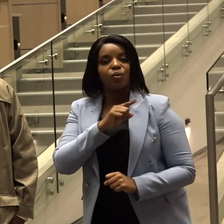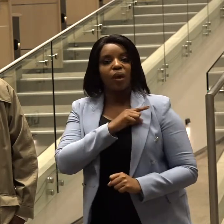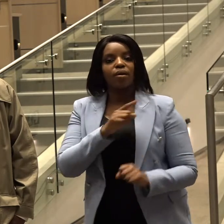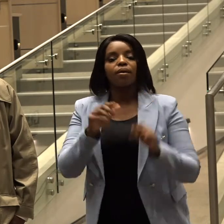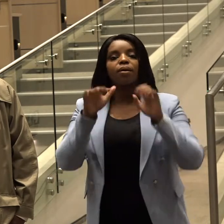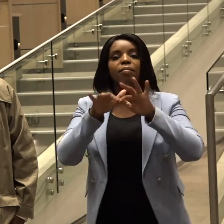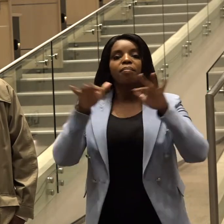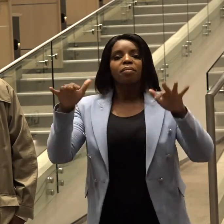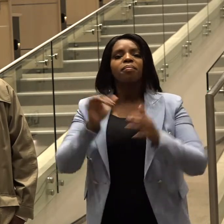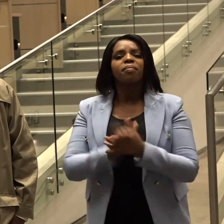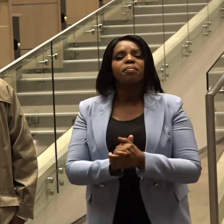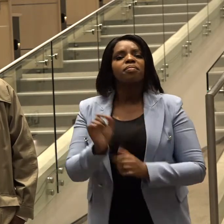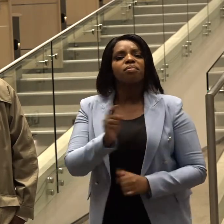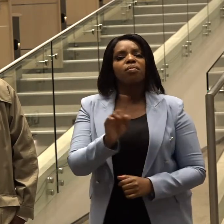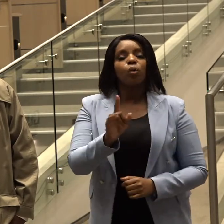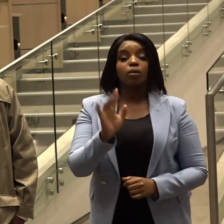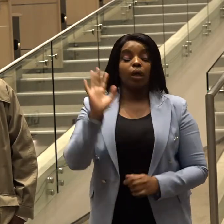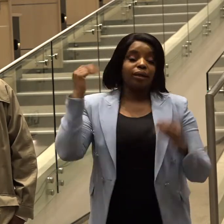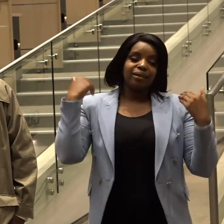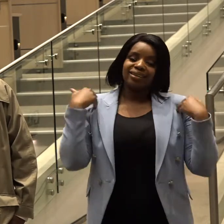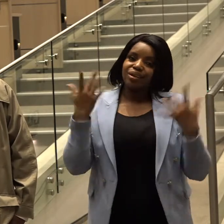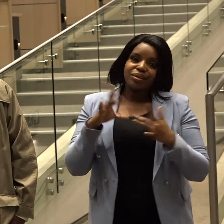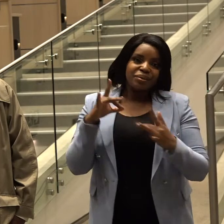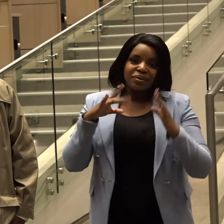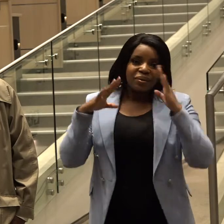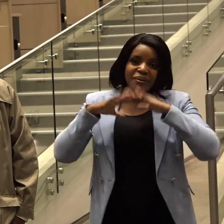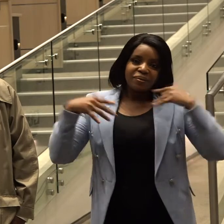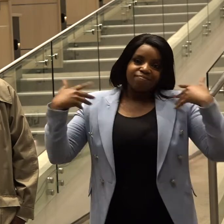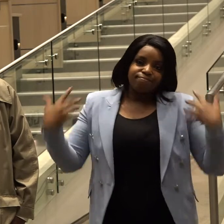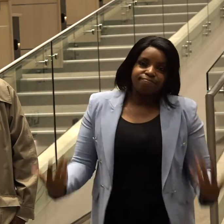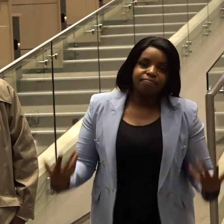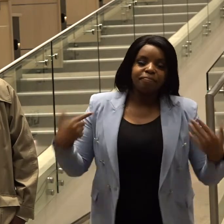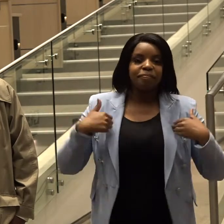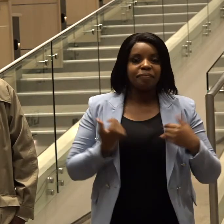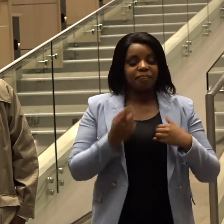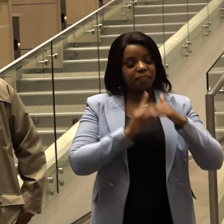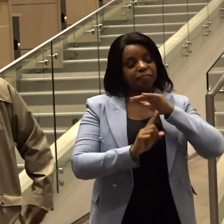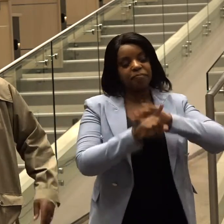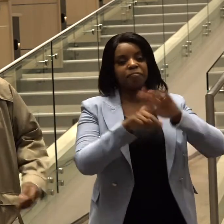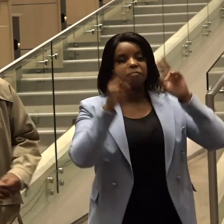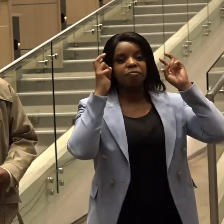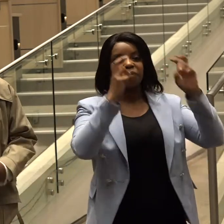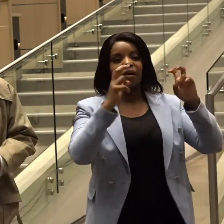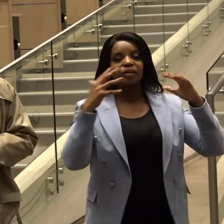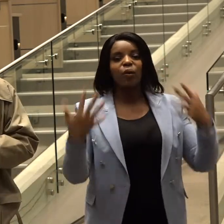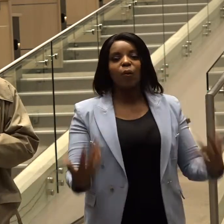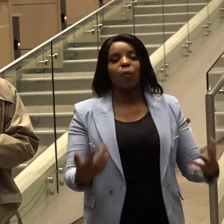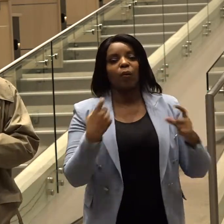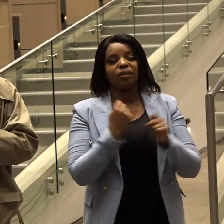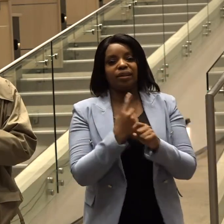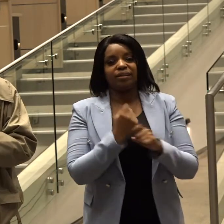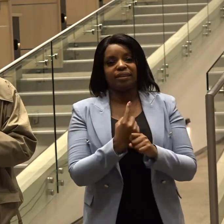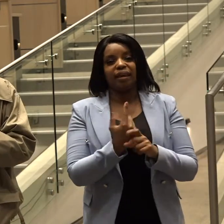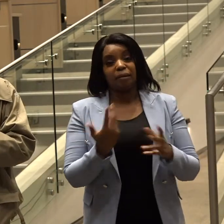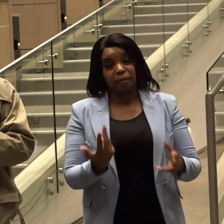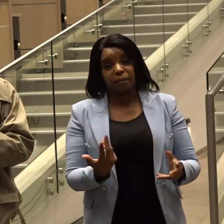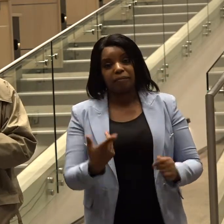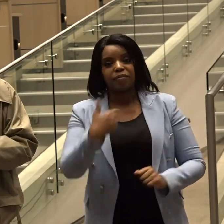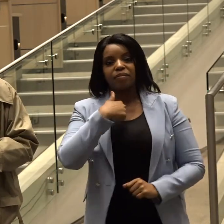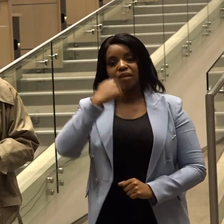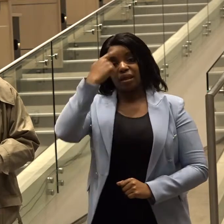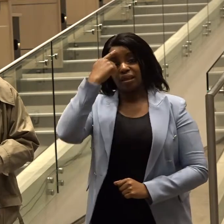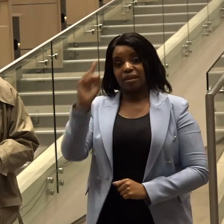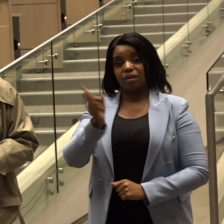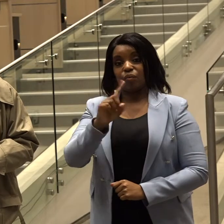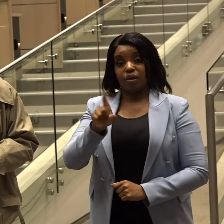out they don't have an option you have to go to a taxi or we go to the past so I think this trust must